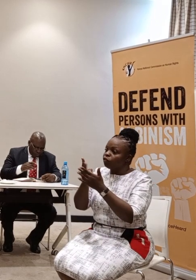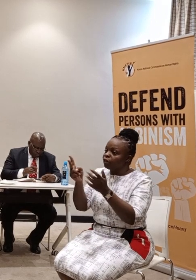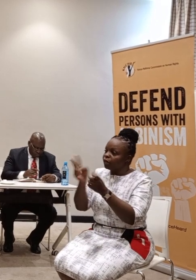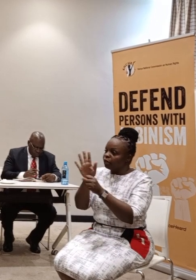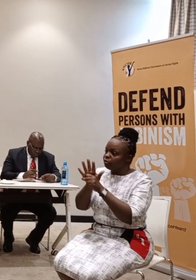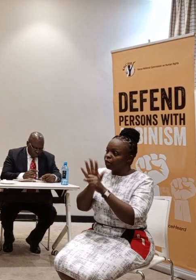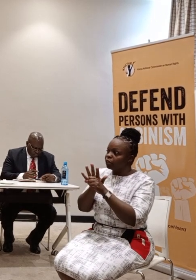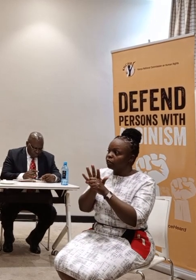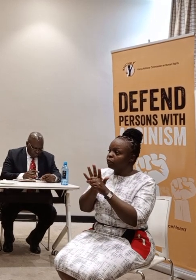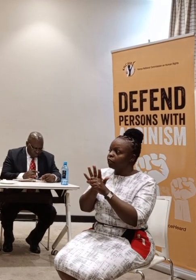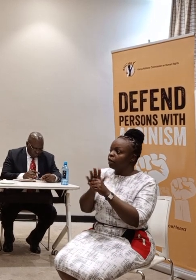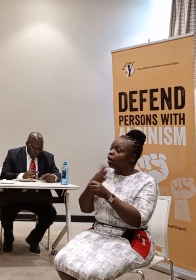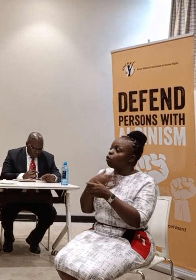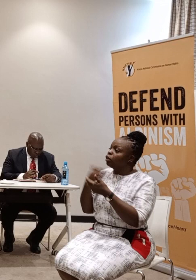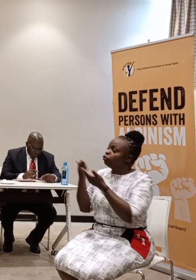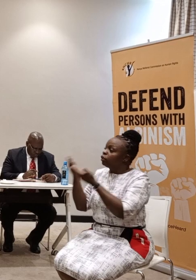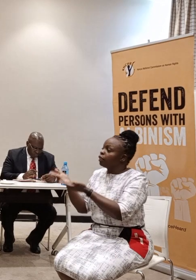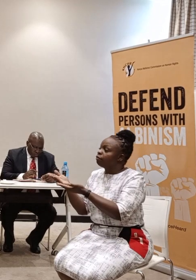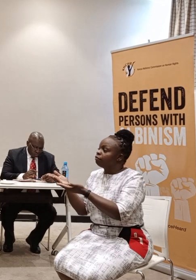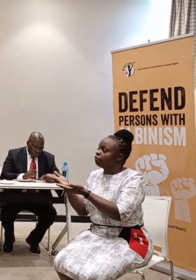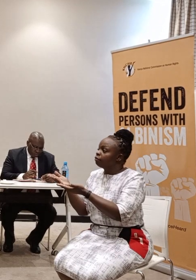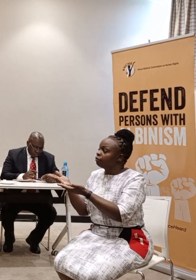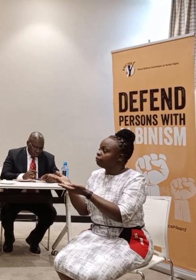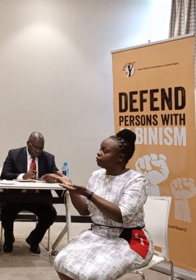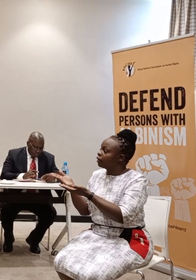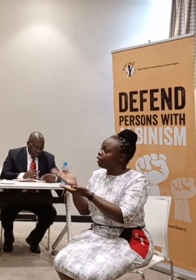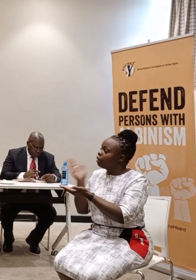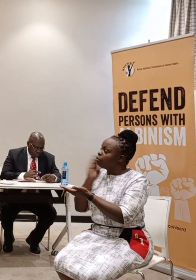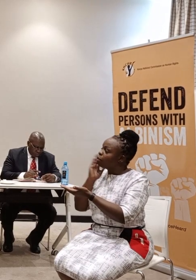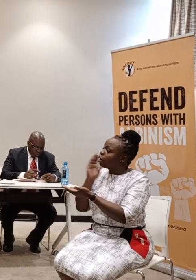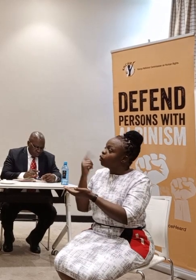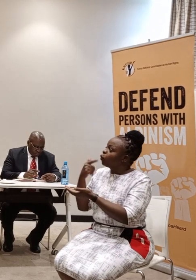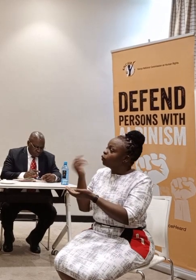child is very young. Amanda, Mama Jenny.